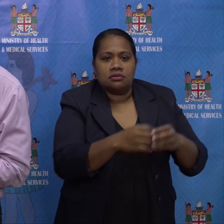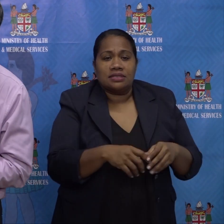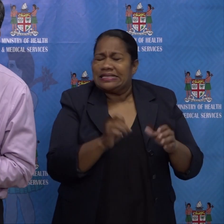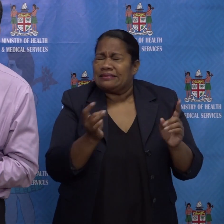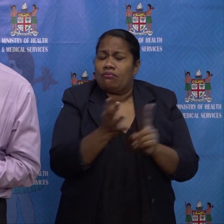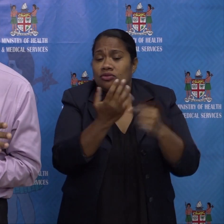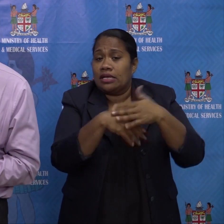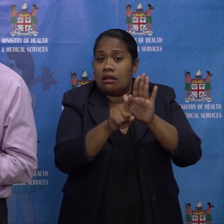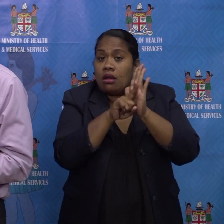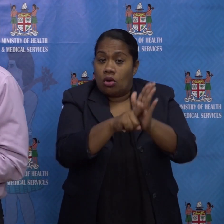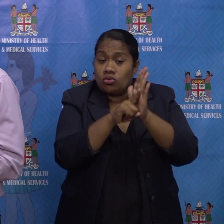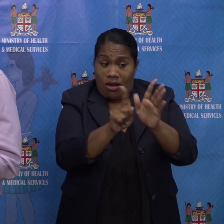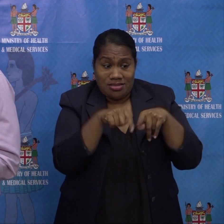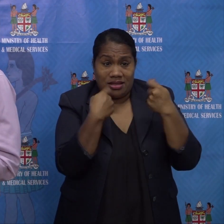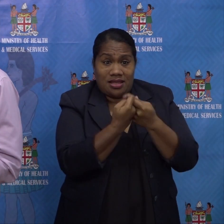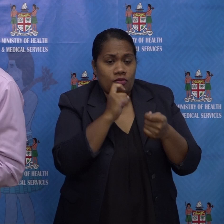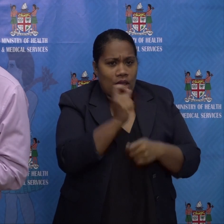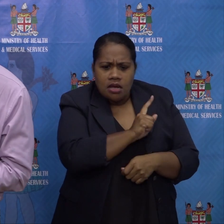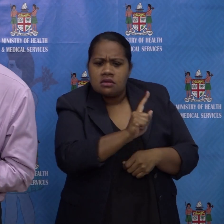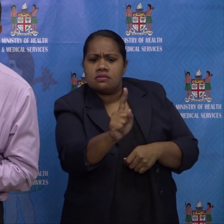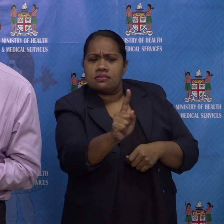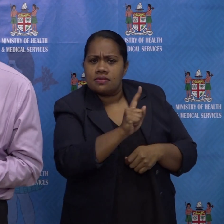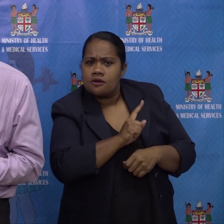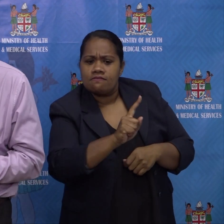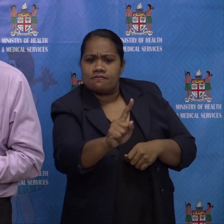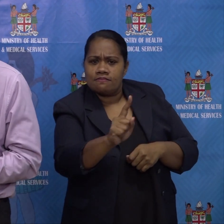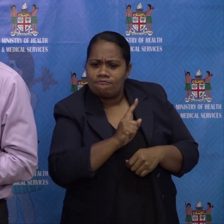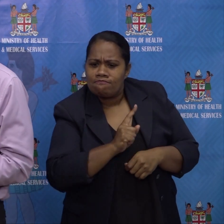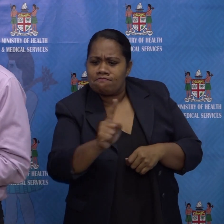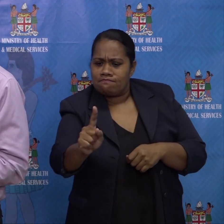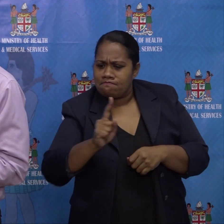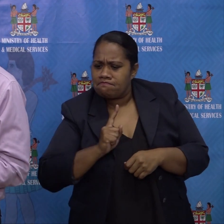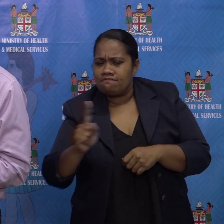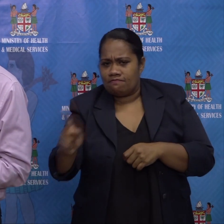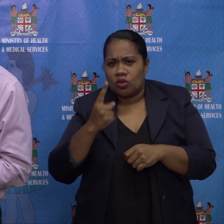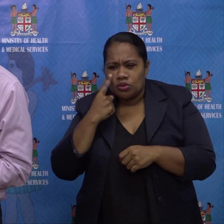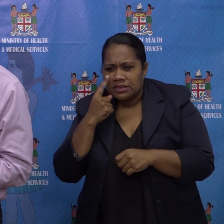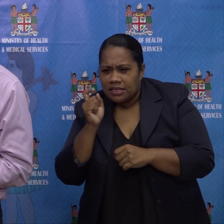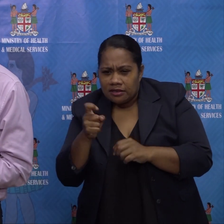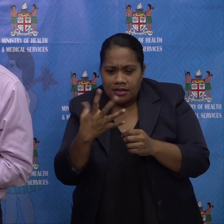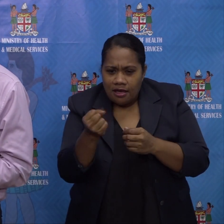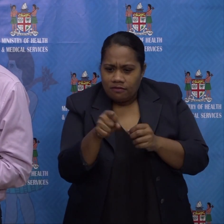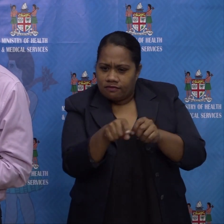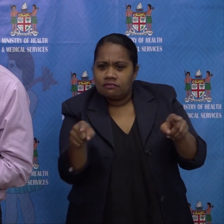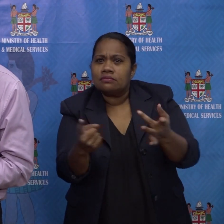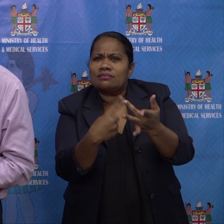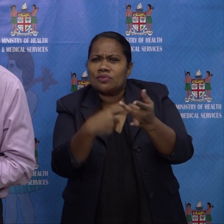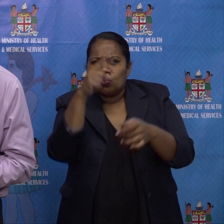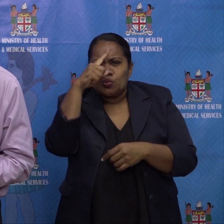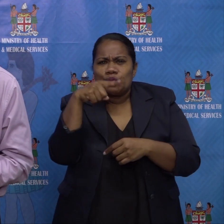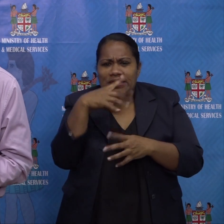We'll have to get teams sweeping back and forth to keep on looking for any more extra cases that they may find. That